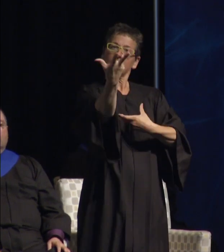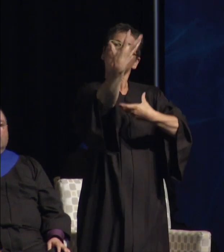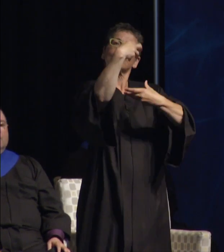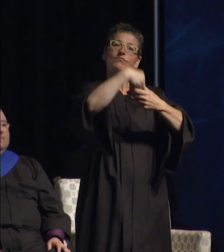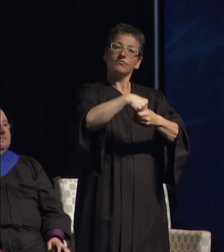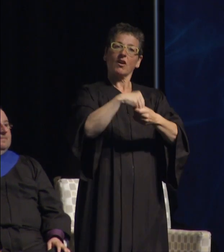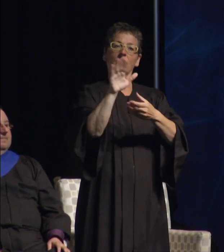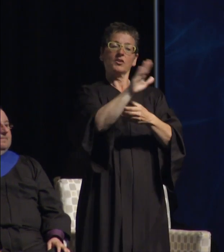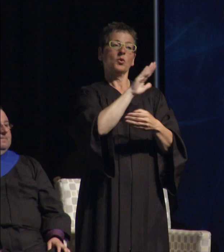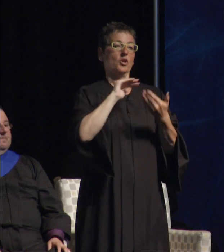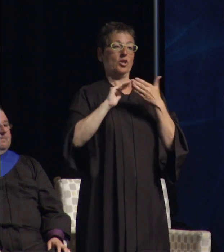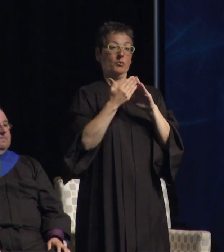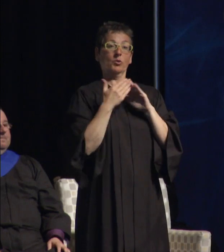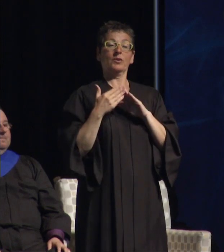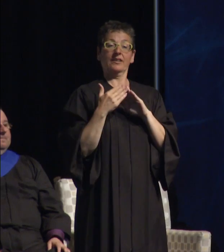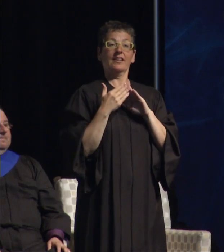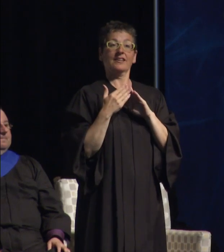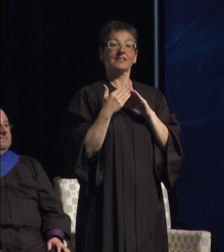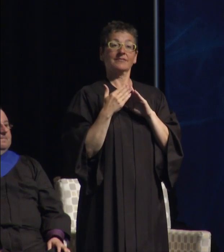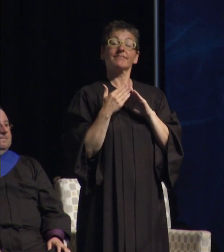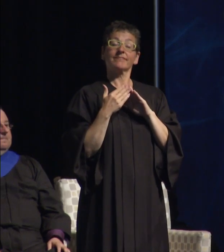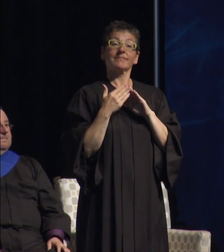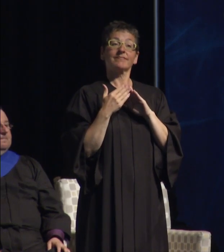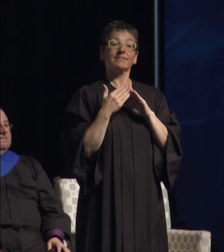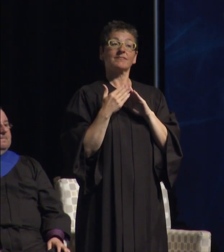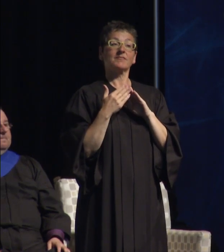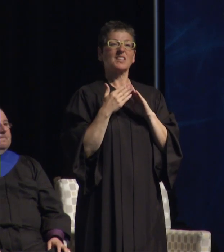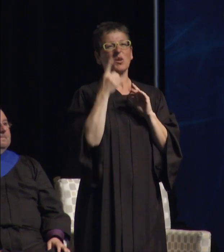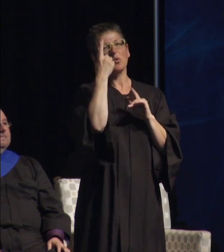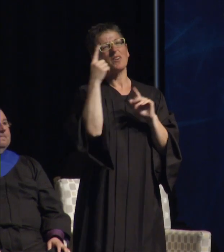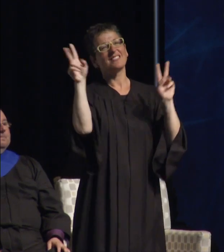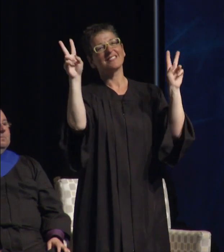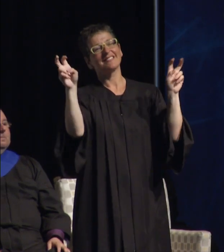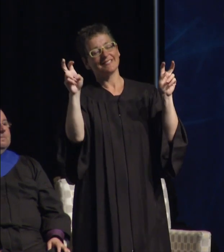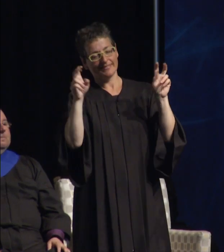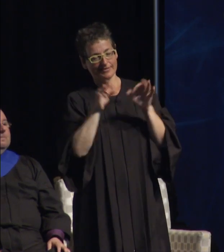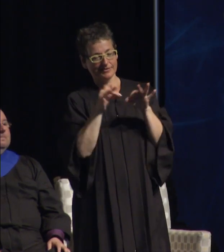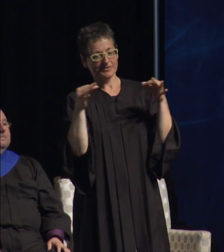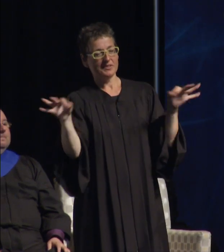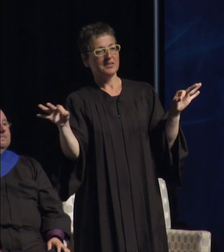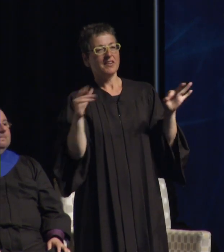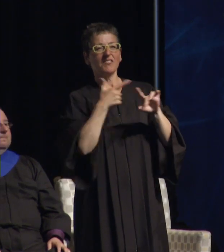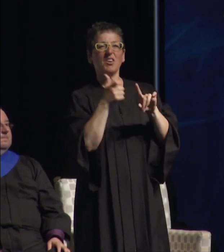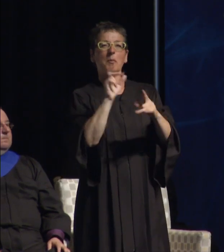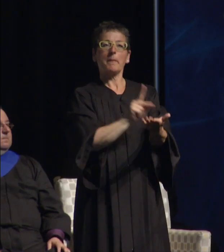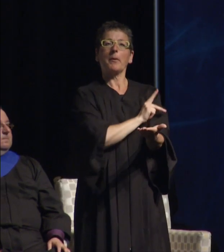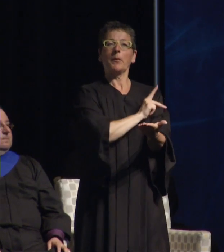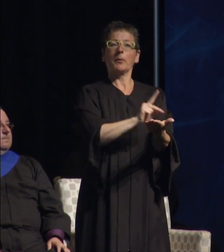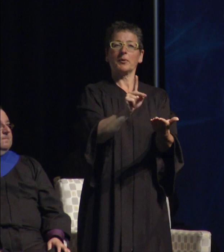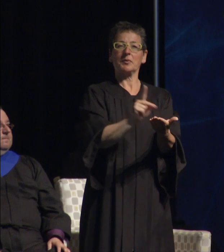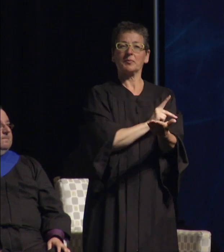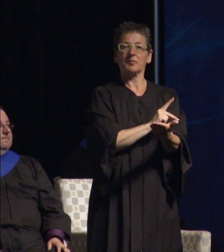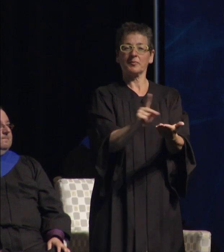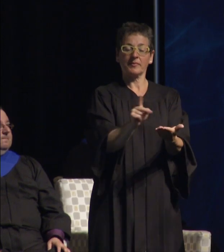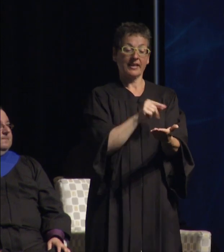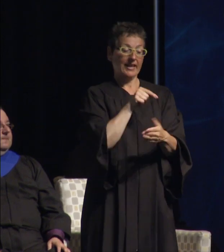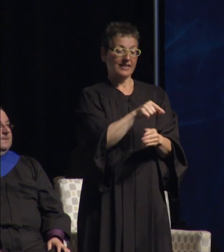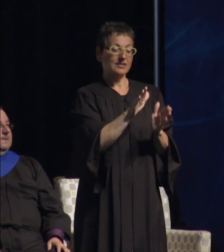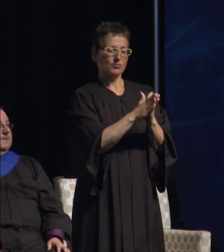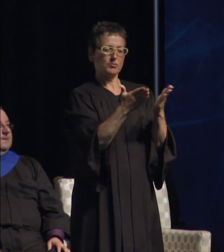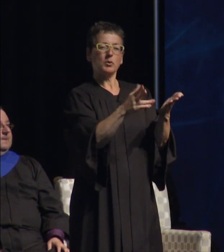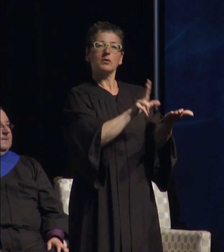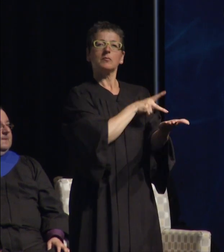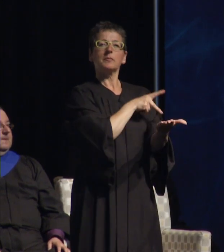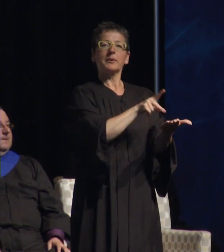communities and be guided by a suggestion that I once read in a book of poems. And this book of